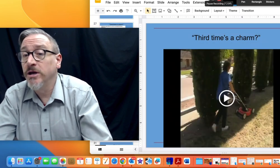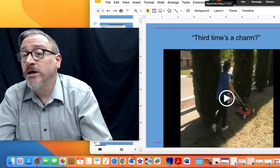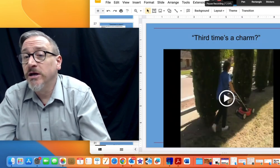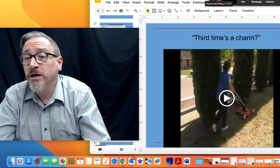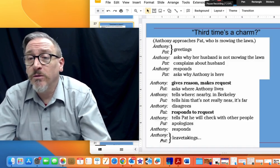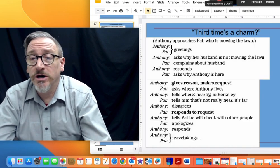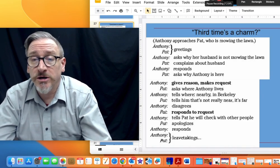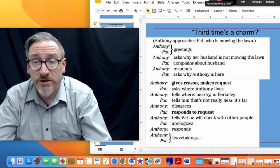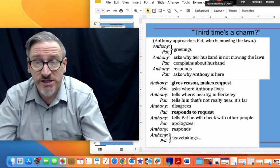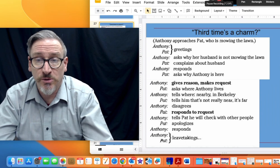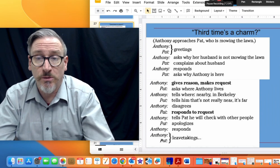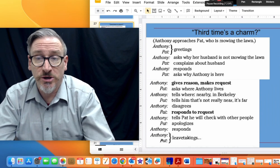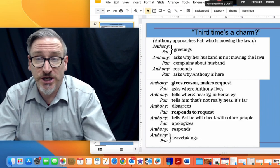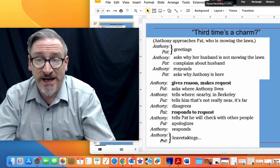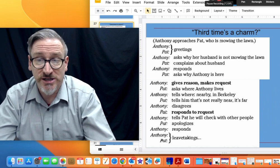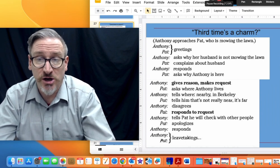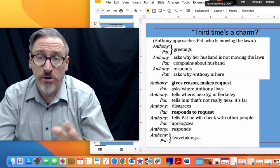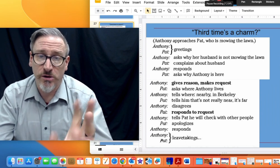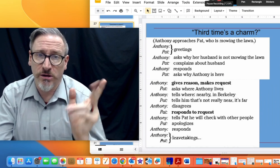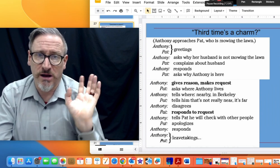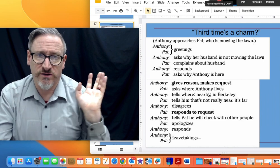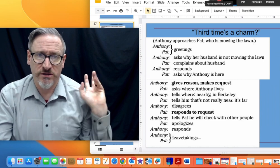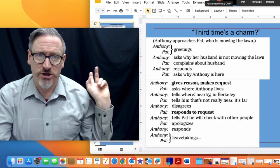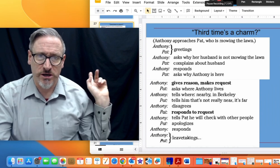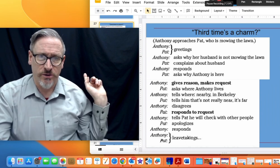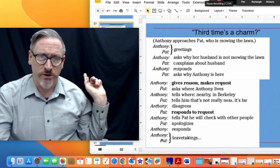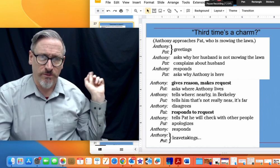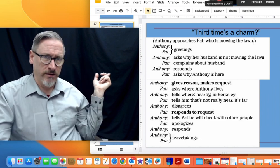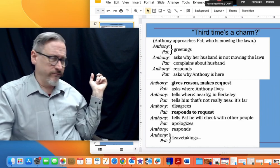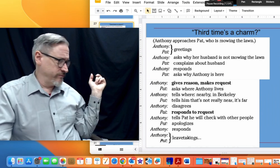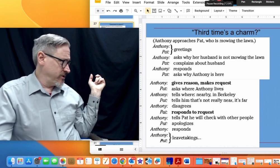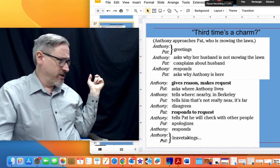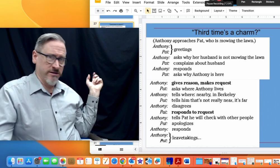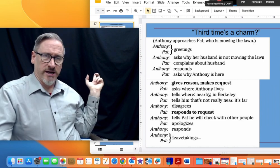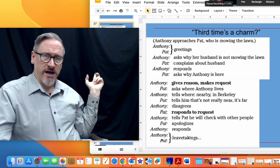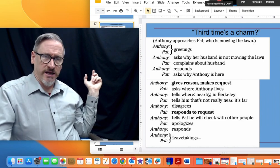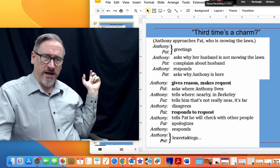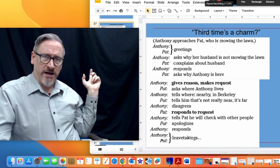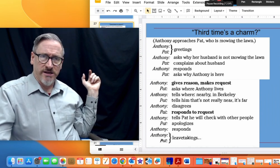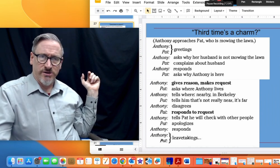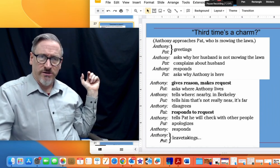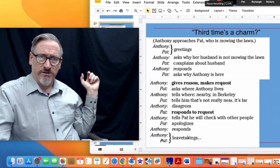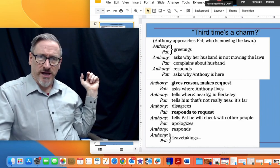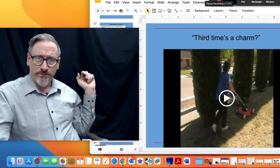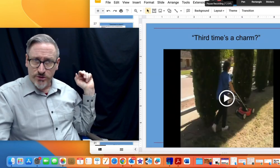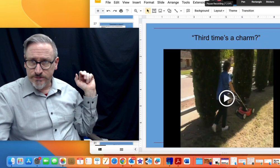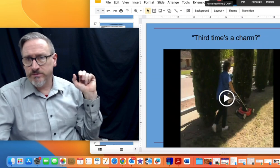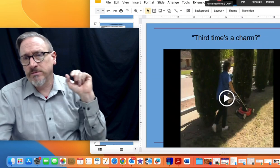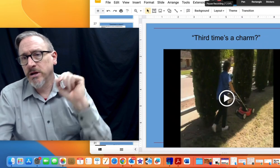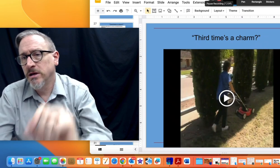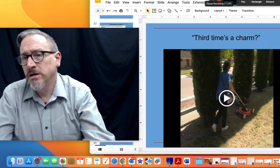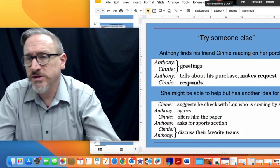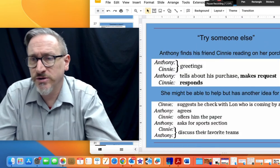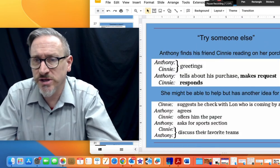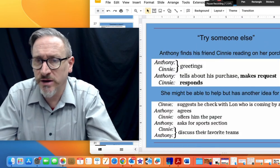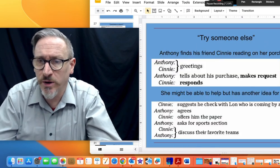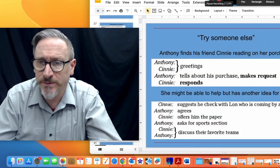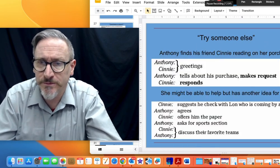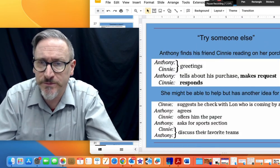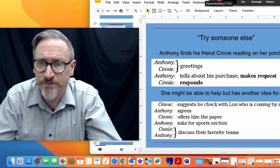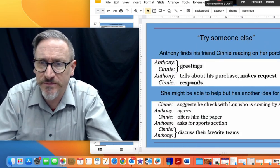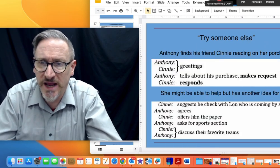video where this is the one where she hedges. Oh, you'll have to check with my, because I can't answer that. So there's